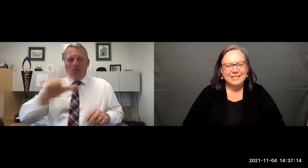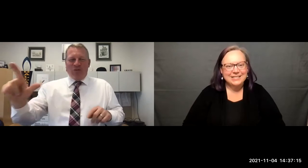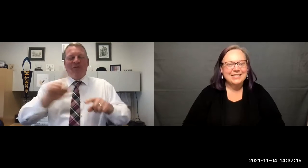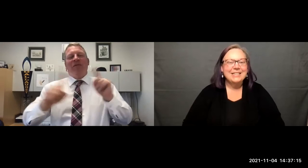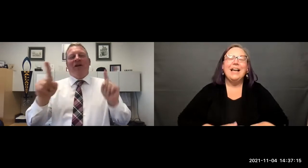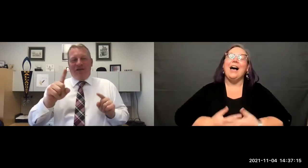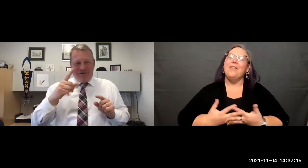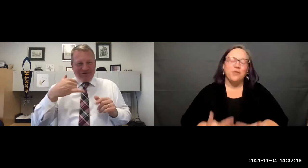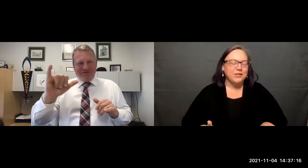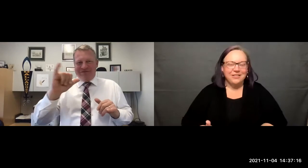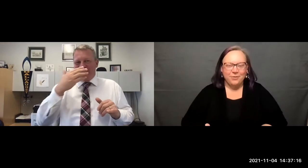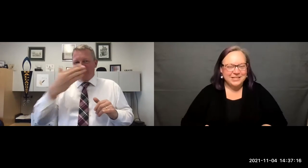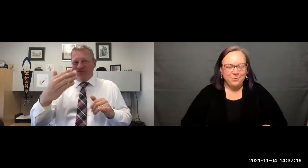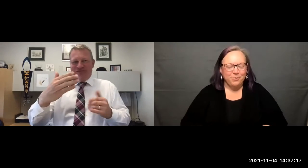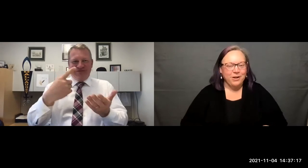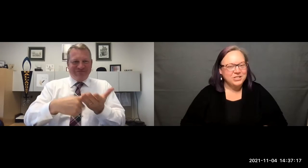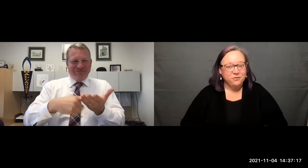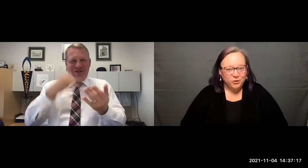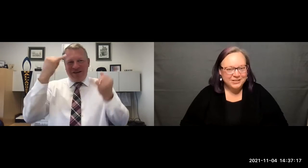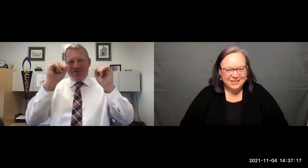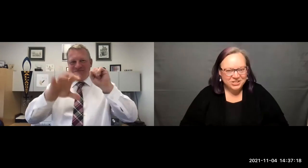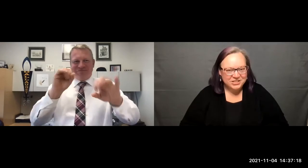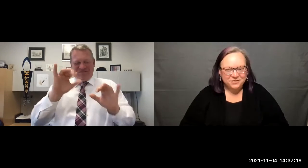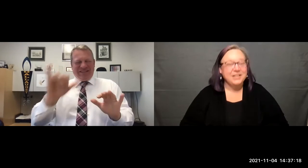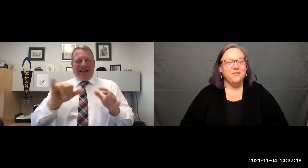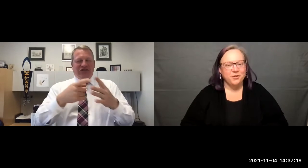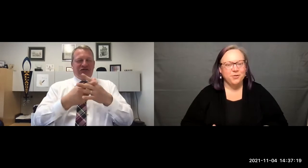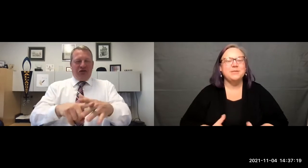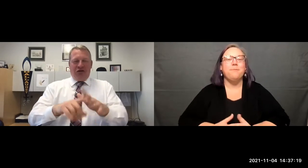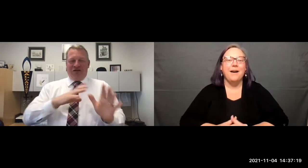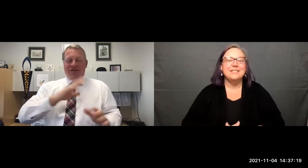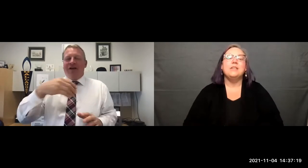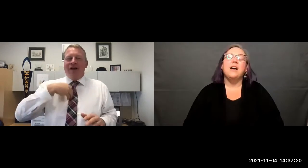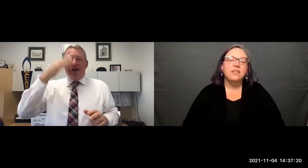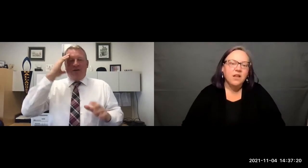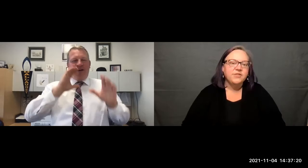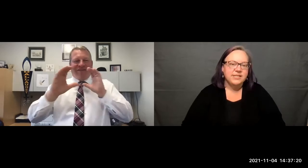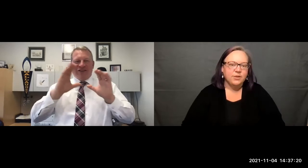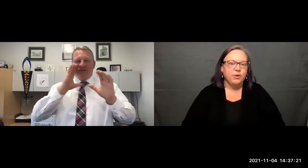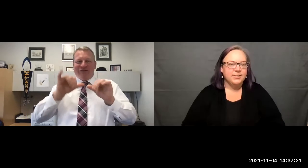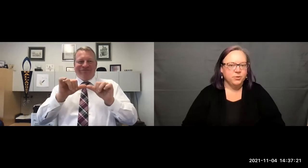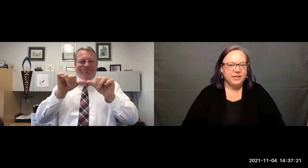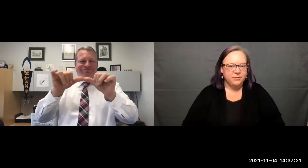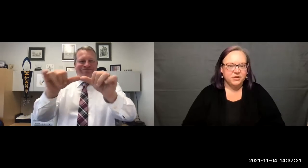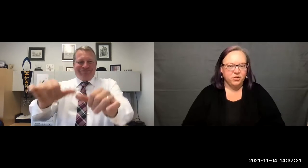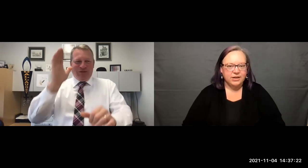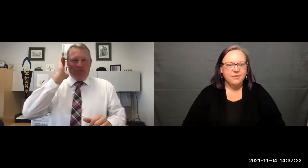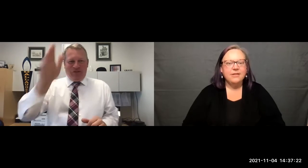ideas. Unfortunately, I wasn't able to watch the full discussions of any of the groups, but I'd love to see the brainstorming that was occurring.